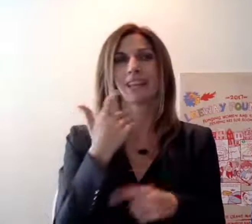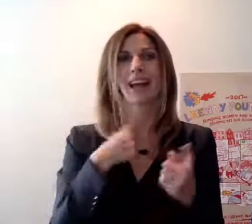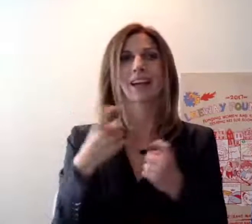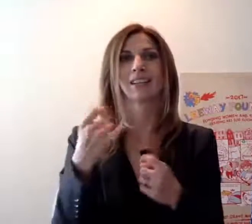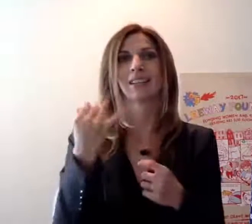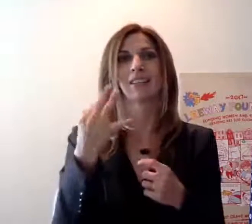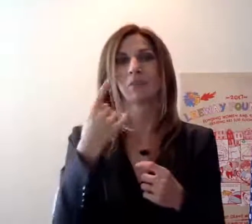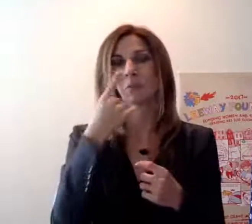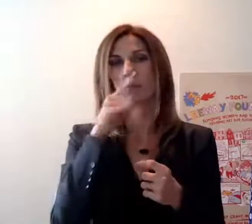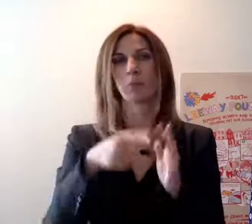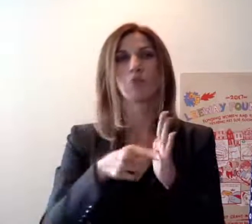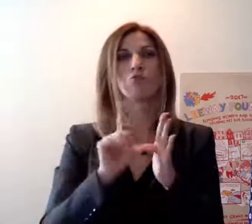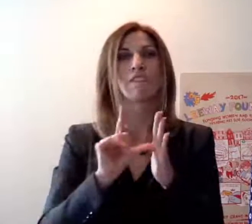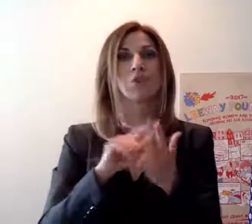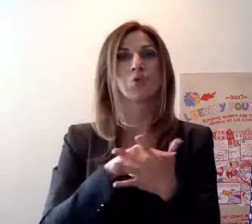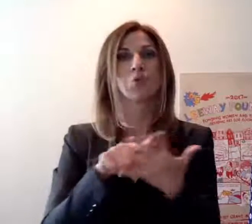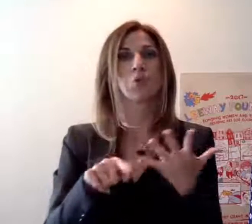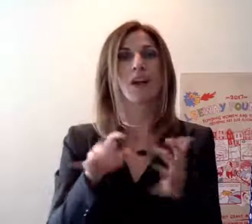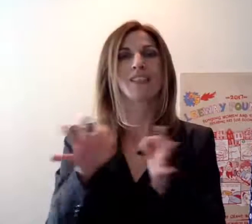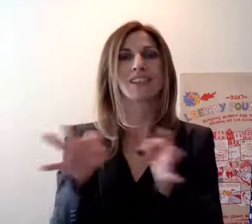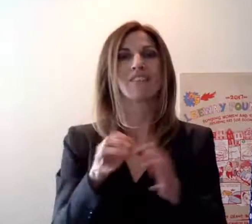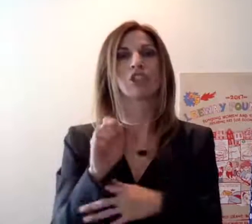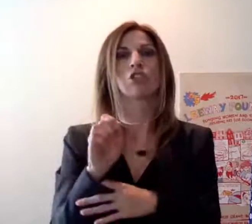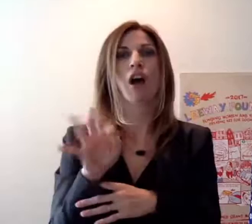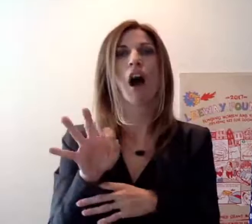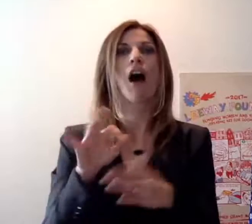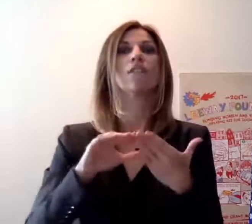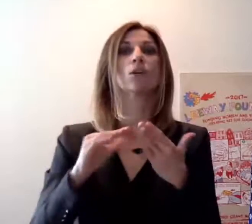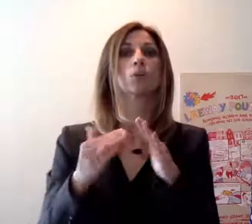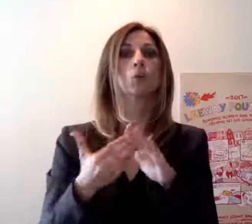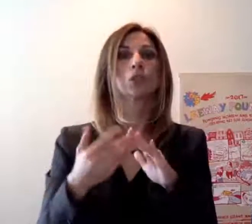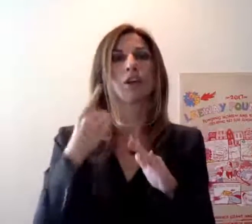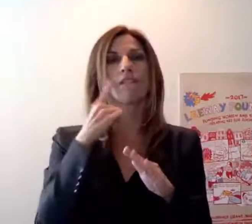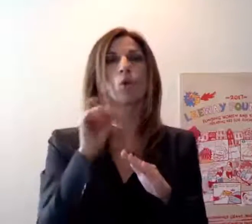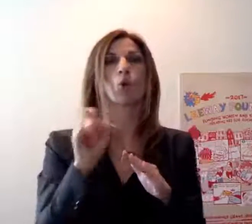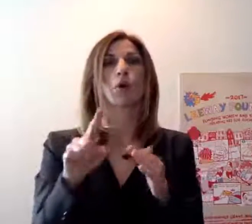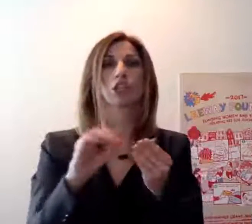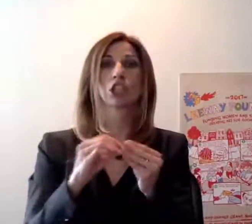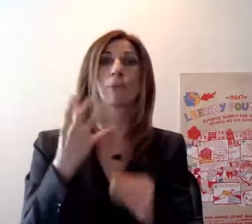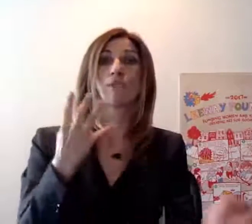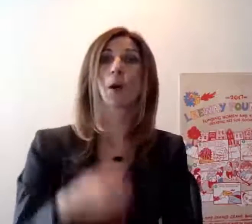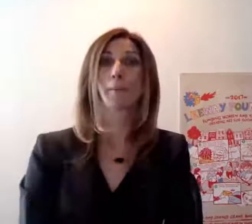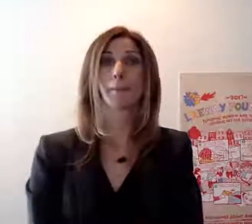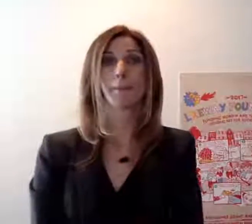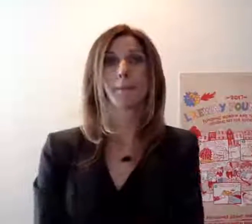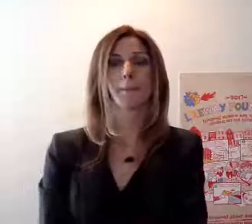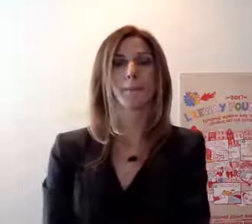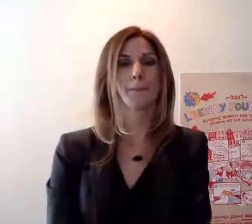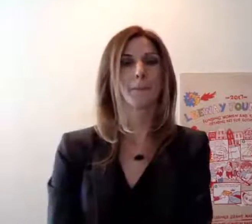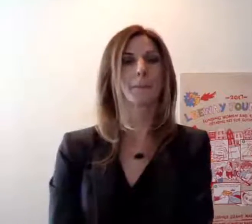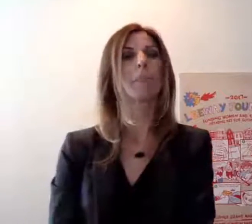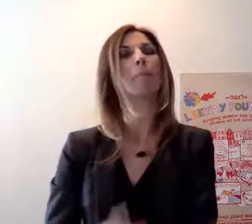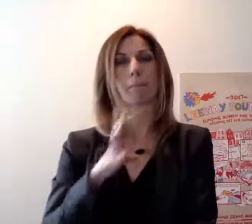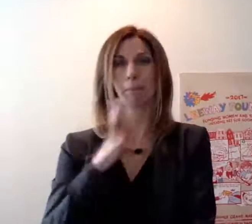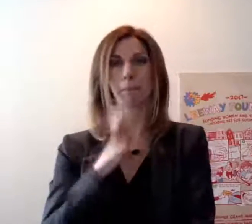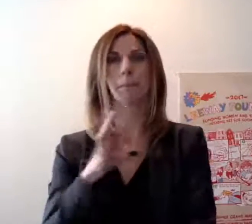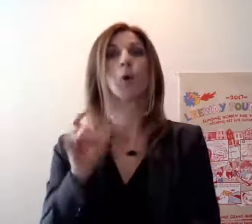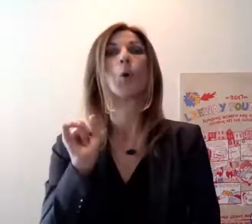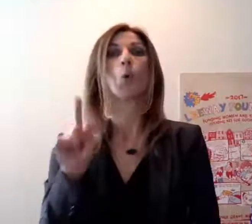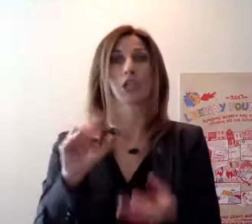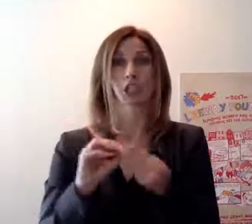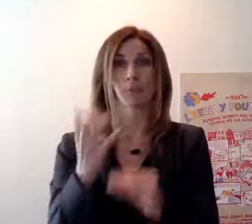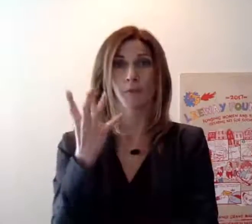mind reviewing the definition of community for question number 4. So question number 4